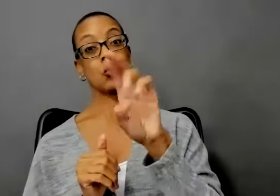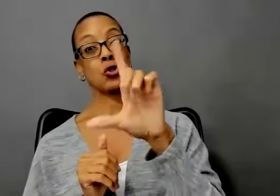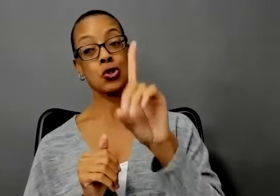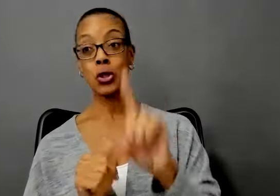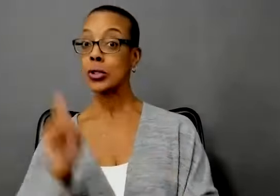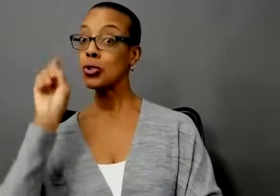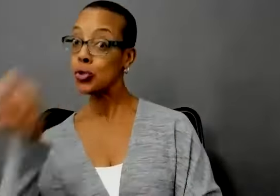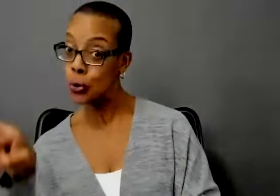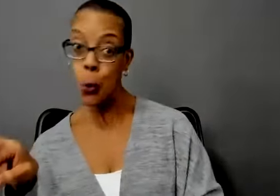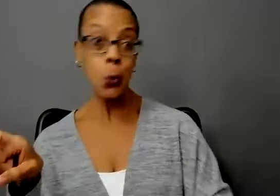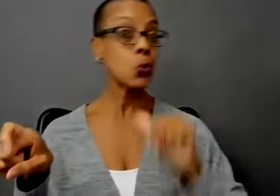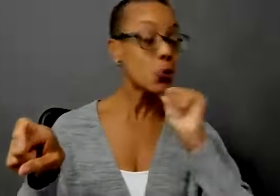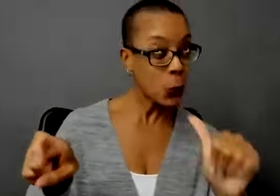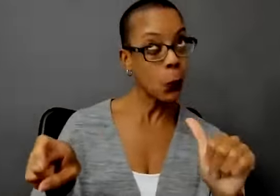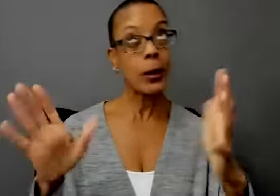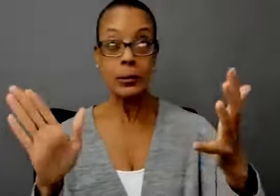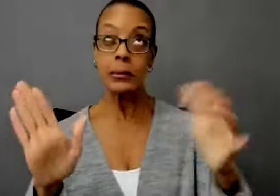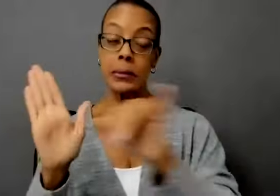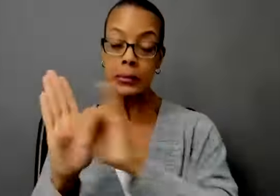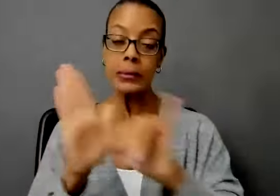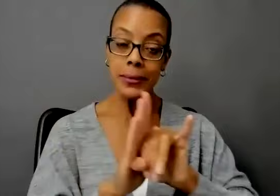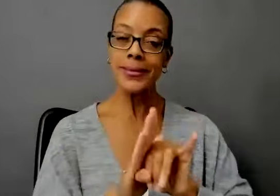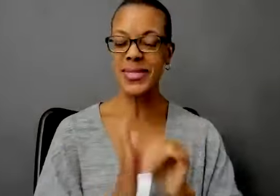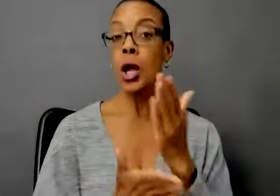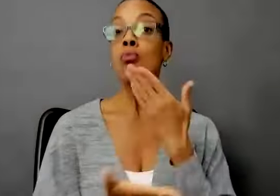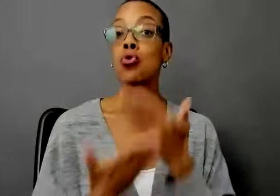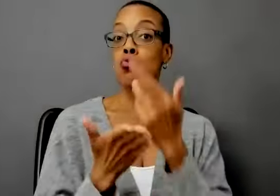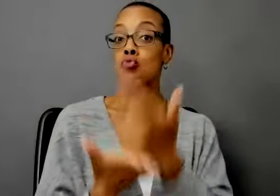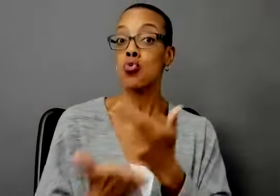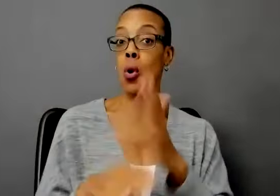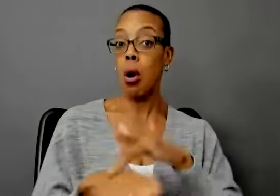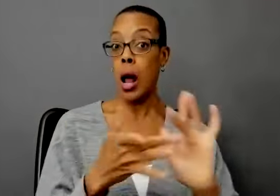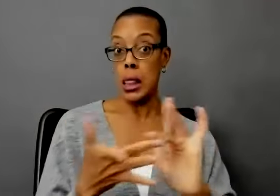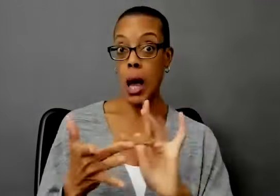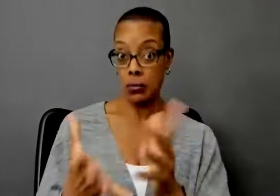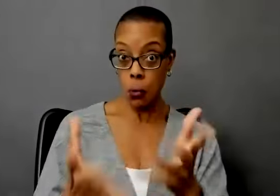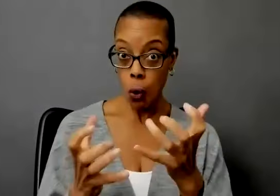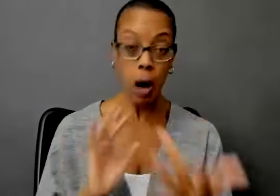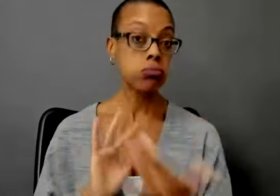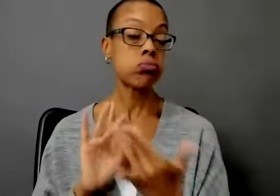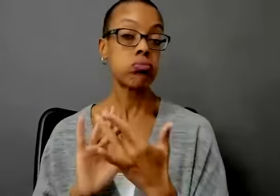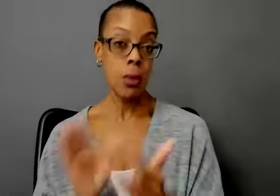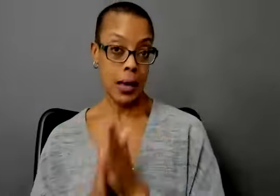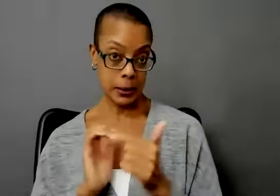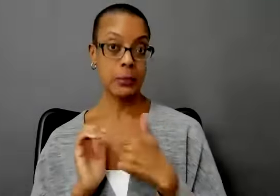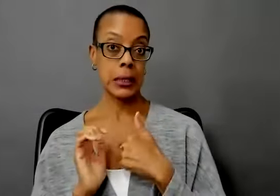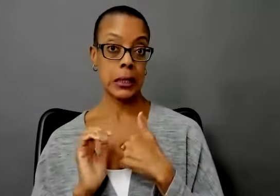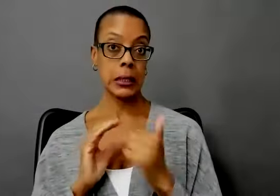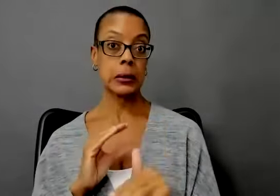There are some great resources online, and if anyone wants those, they can reach out to me. But there's some great